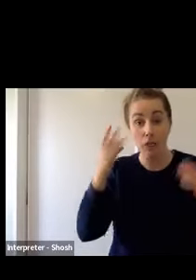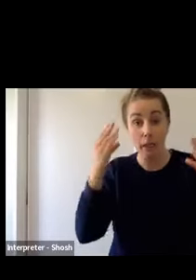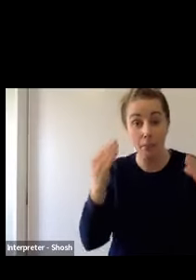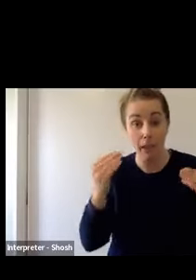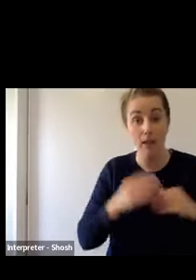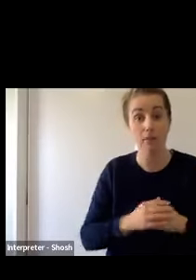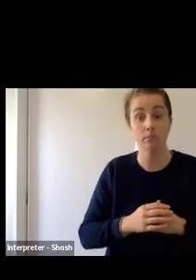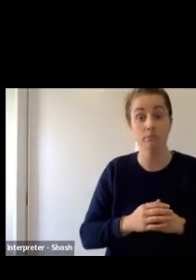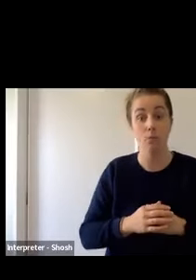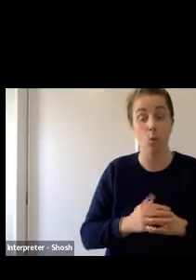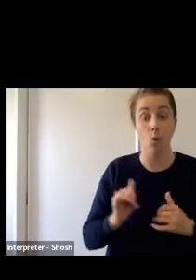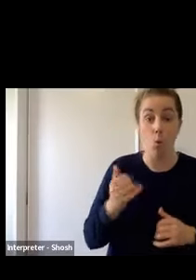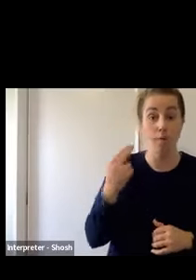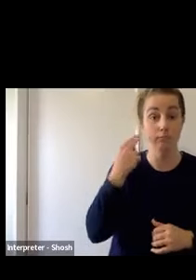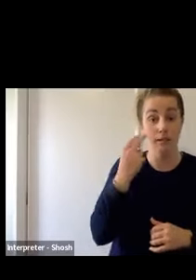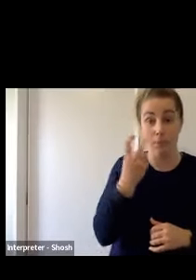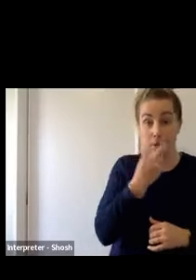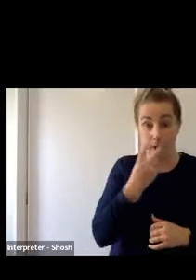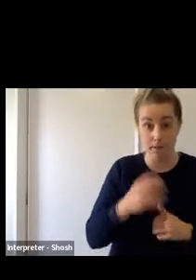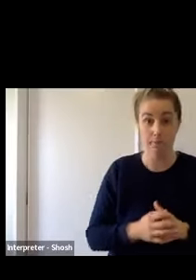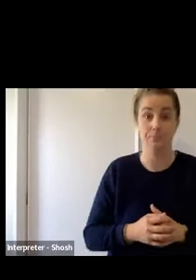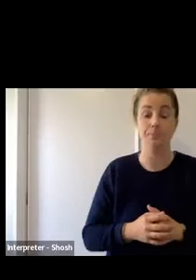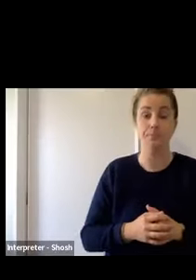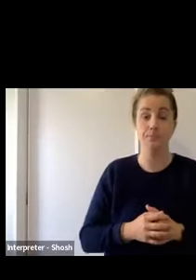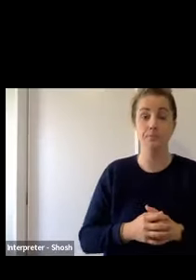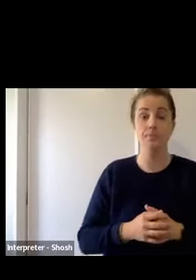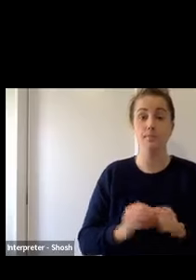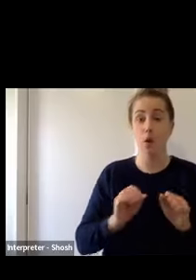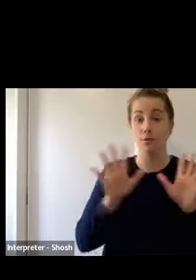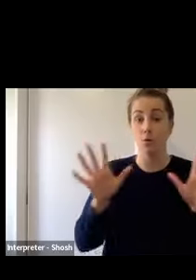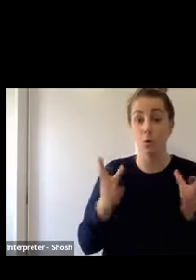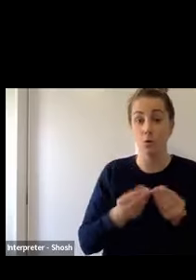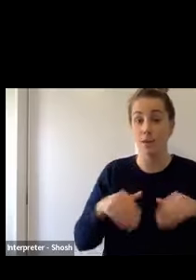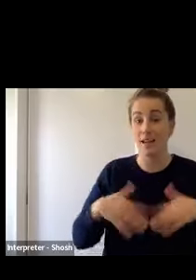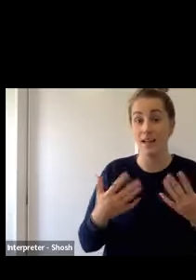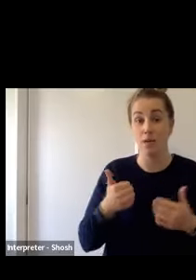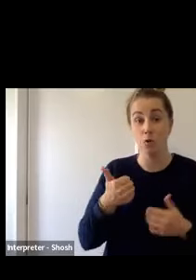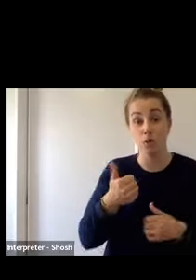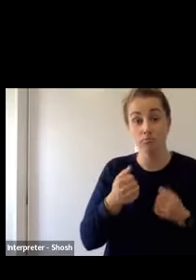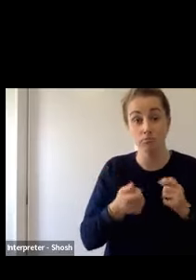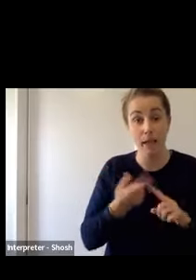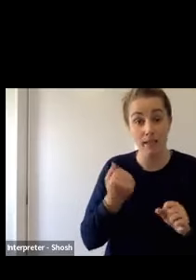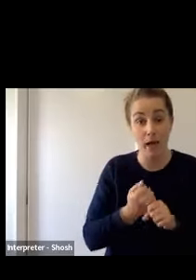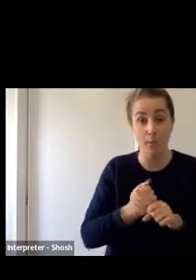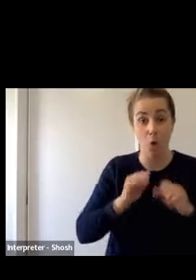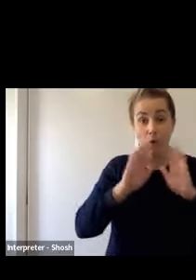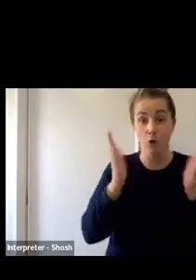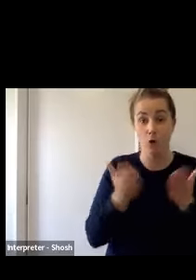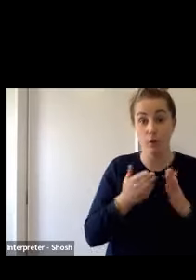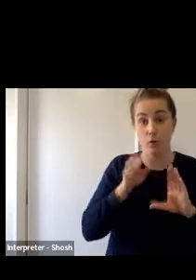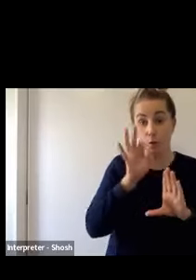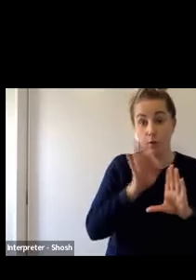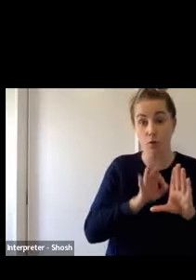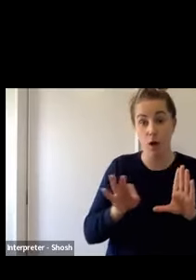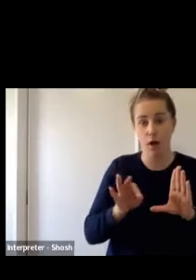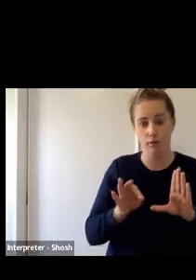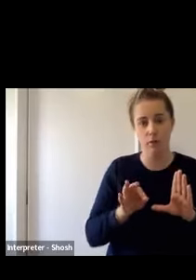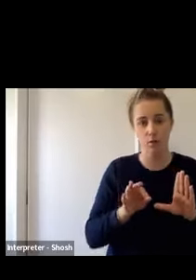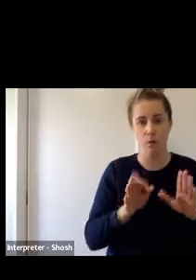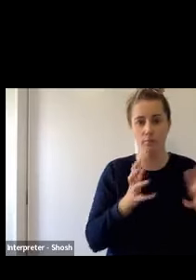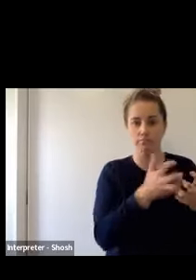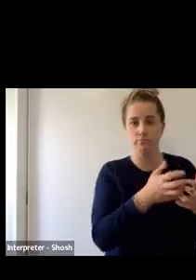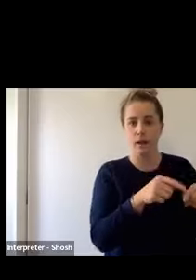and deafblind. Of course, with any good example of universal design, we also serve many others.